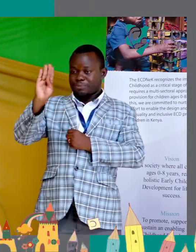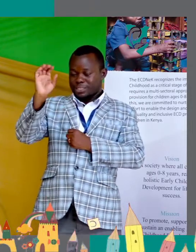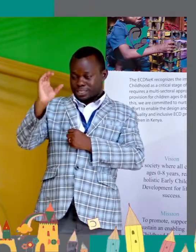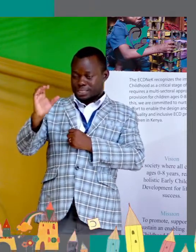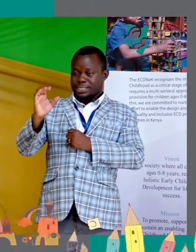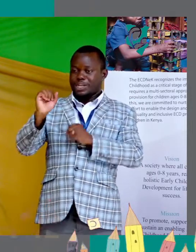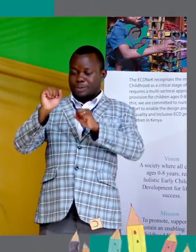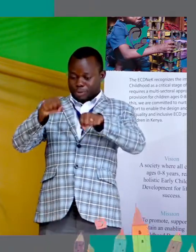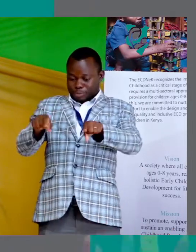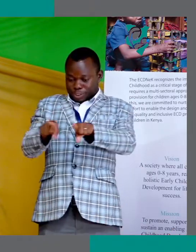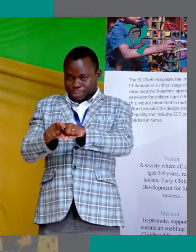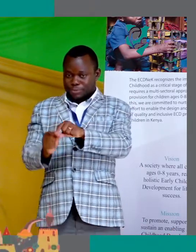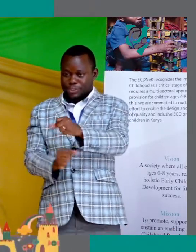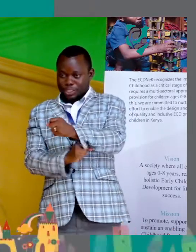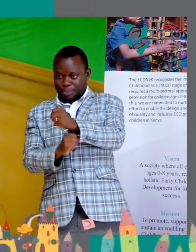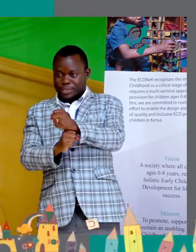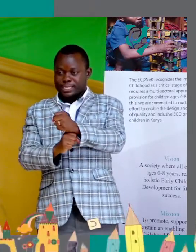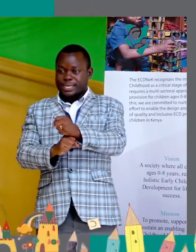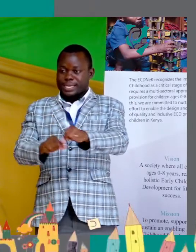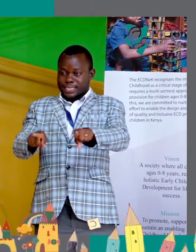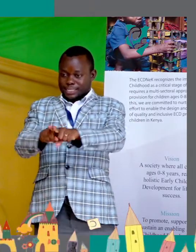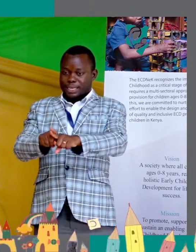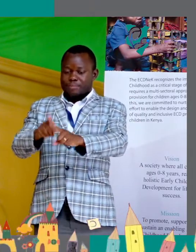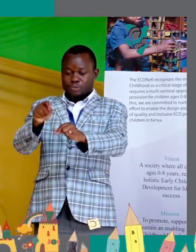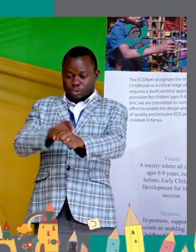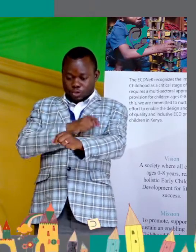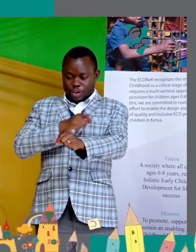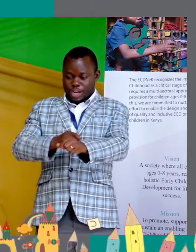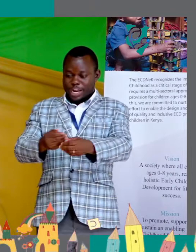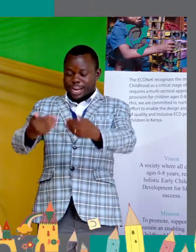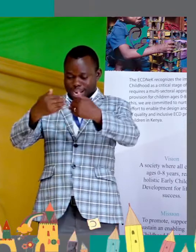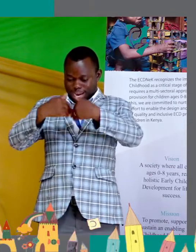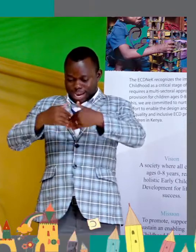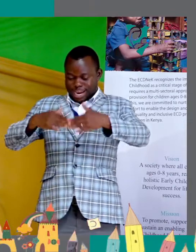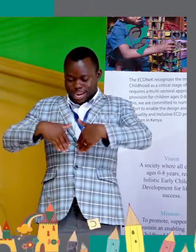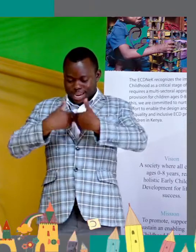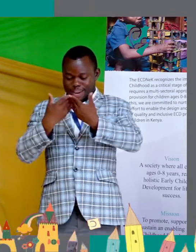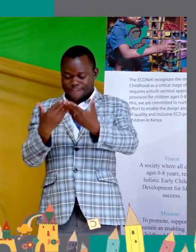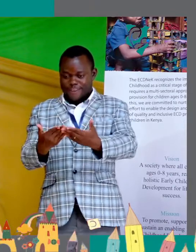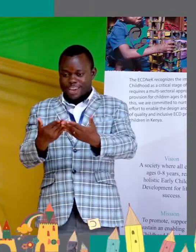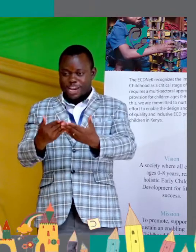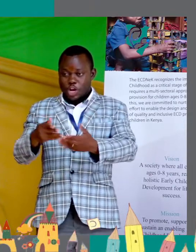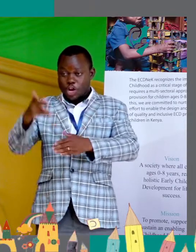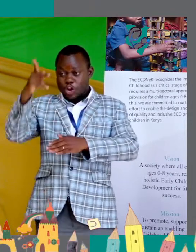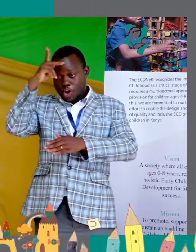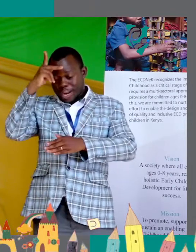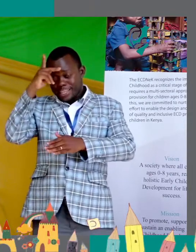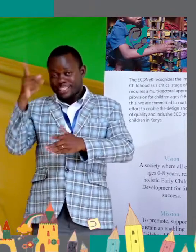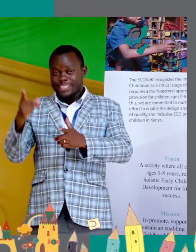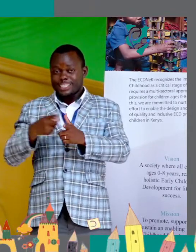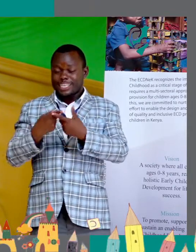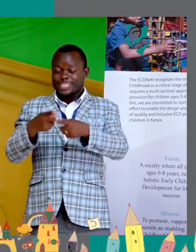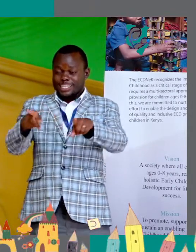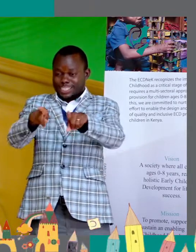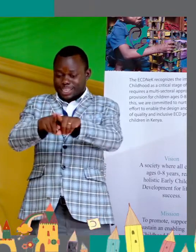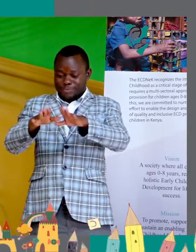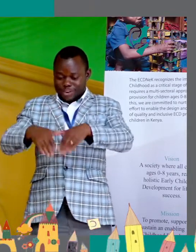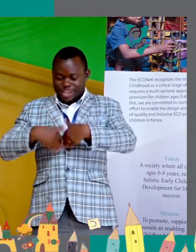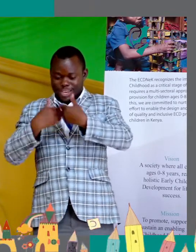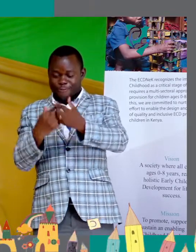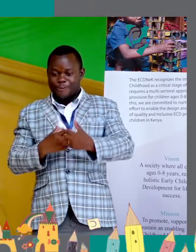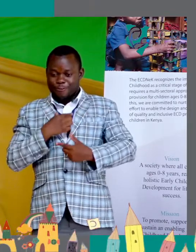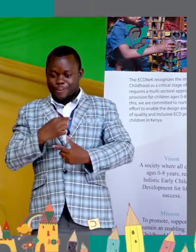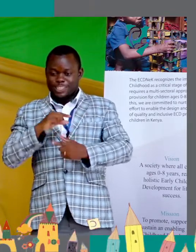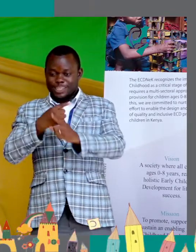household visits. We have trained them, they have the knowledge, they have the skills, and so as they visit households, they counsel caregivers on